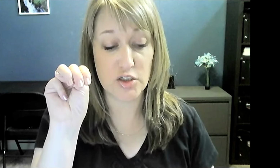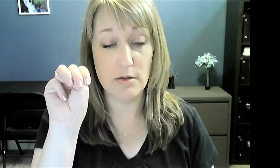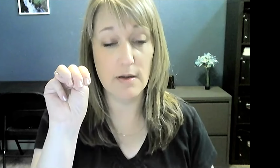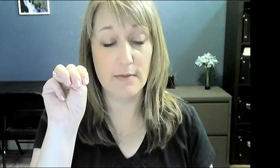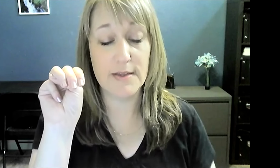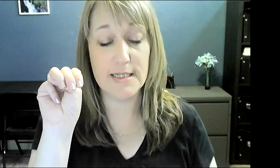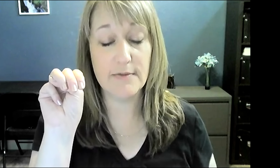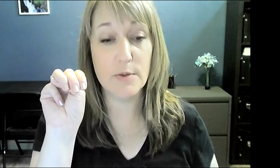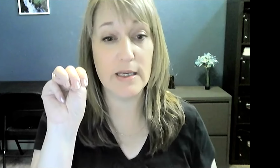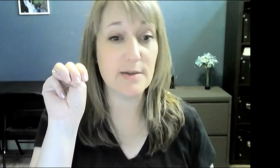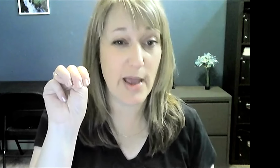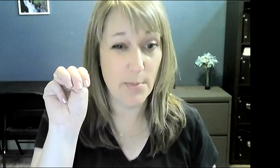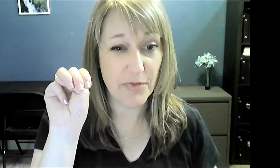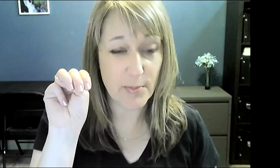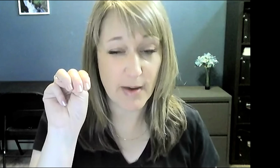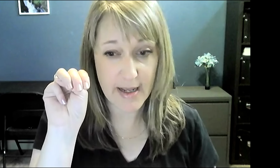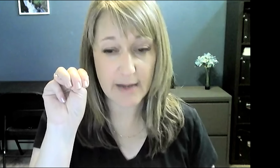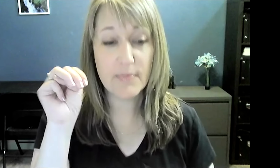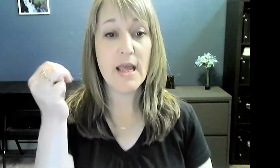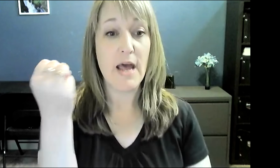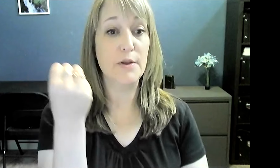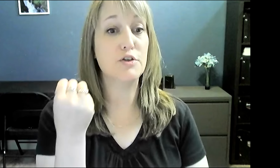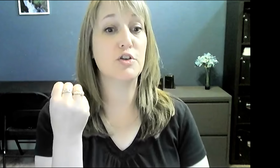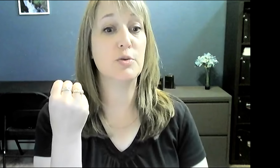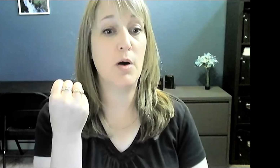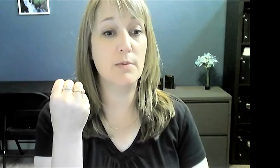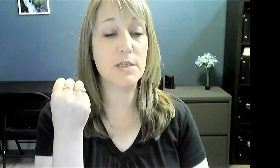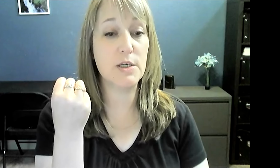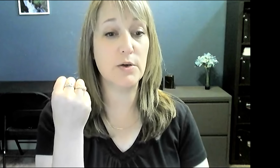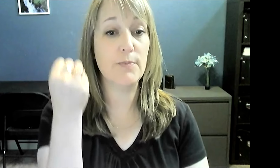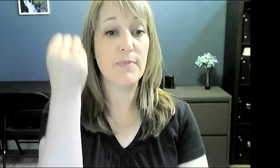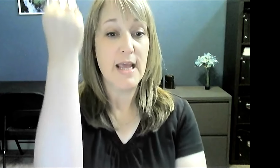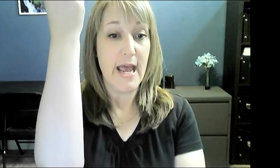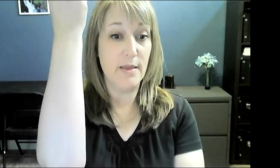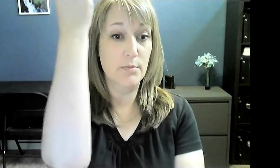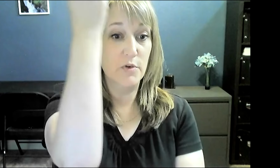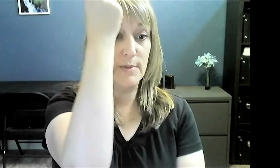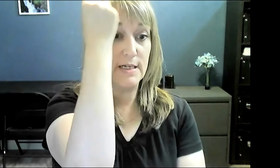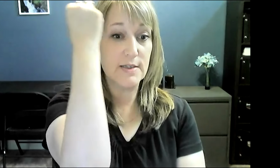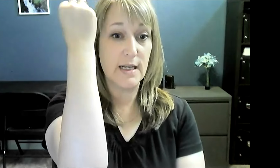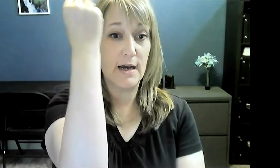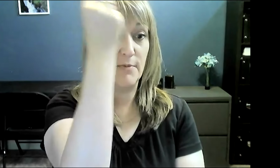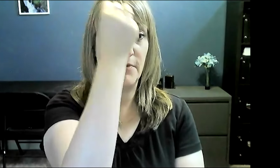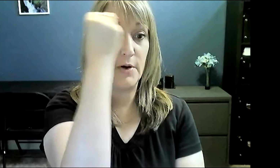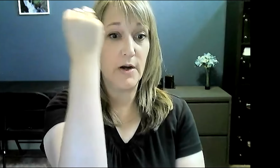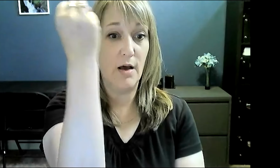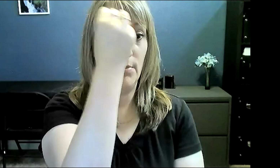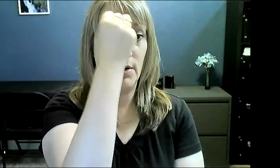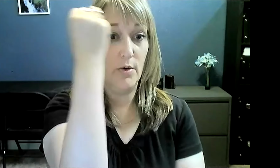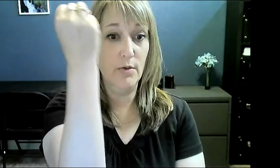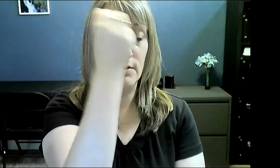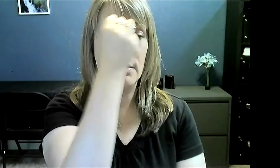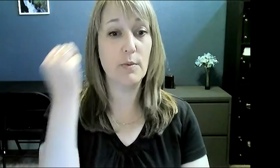initial of the day of the week. So M for Monday. And then you turn your palm to you. And the movement here is going to come from your elbow with